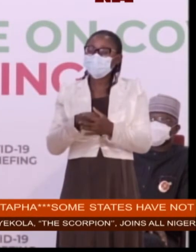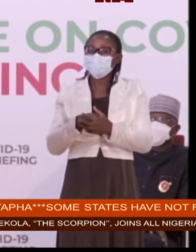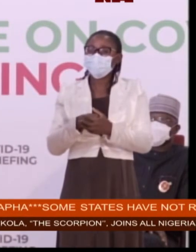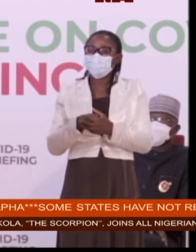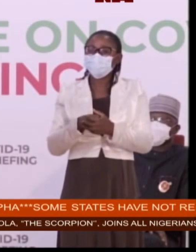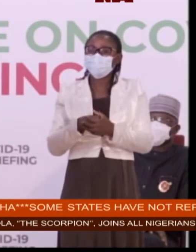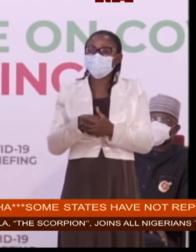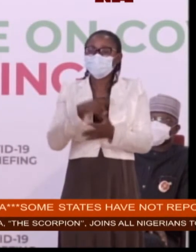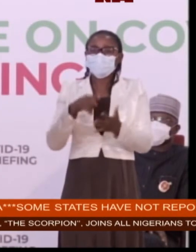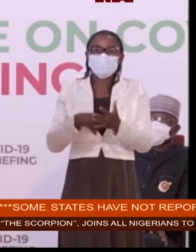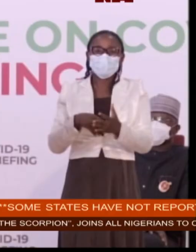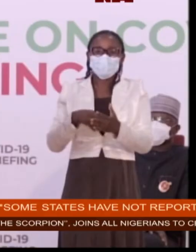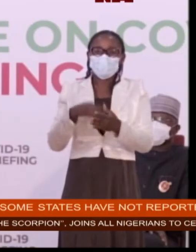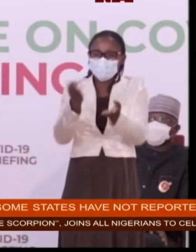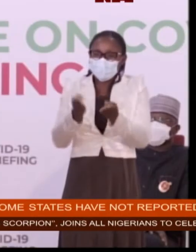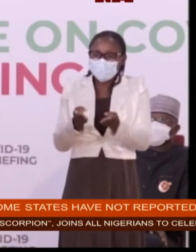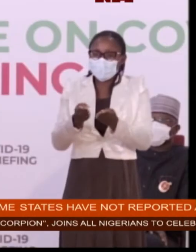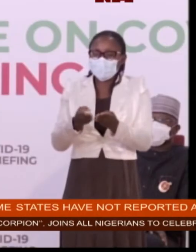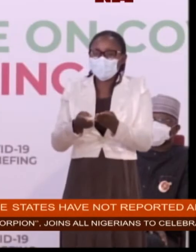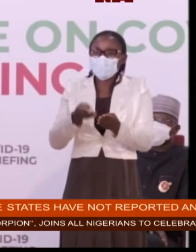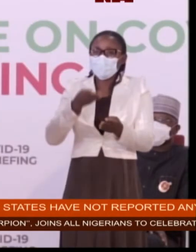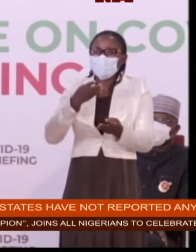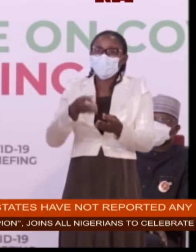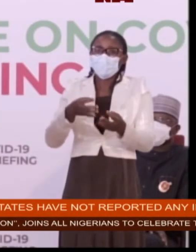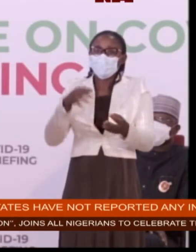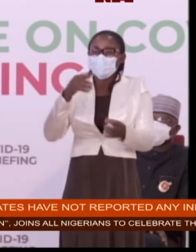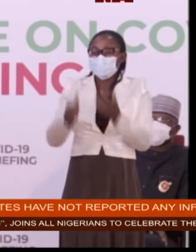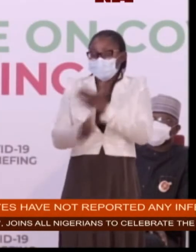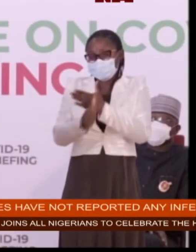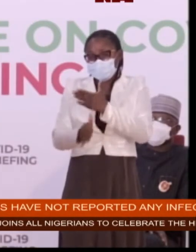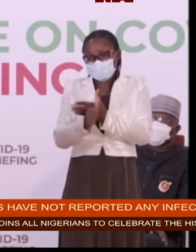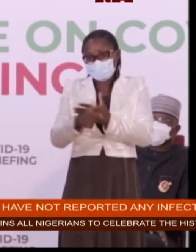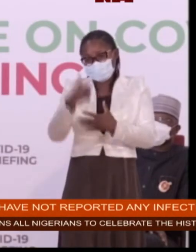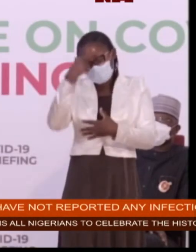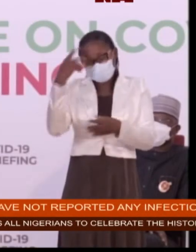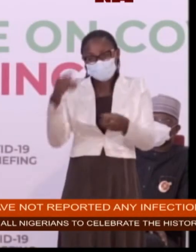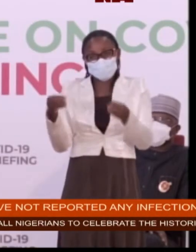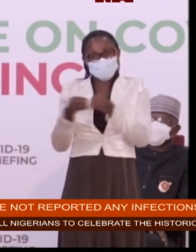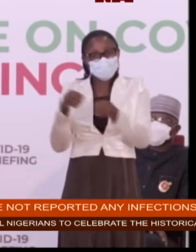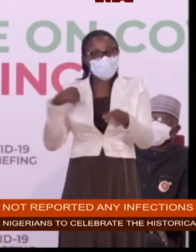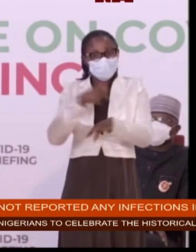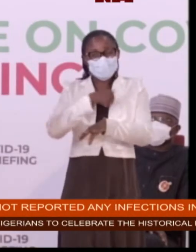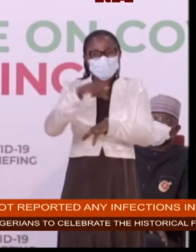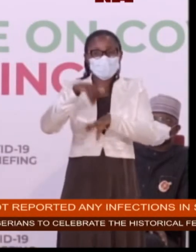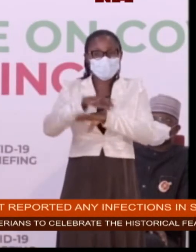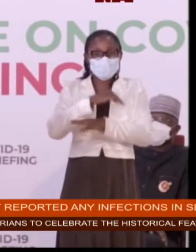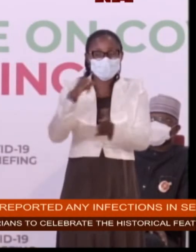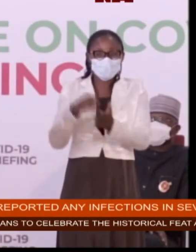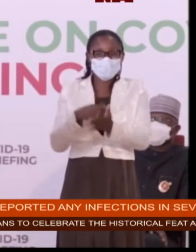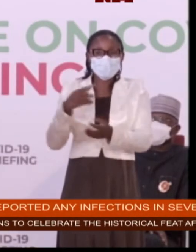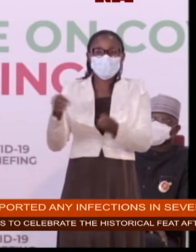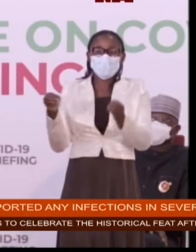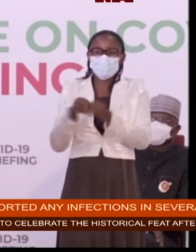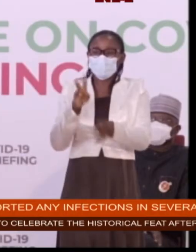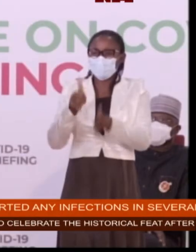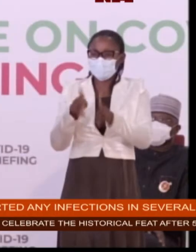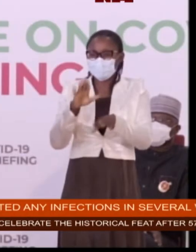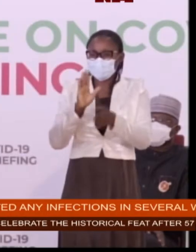This causes harm. It causes harm because the more we send it off, the more people